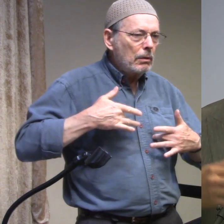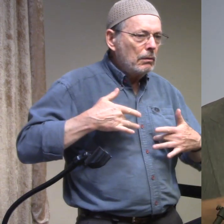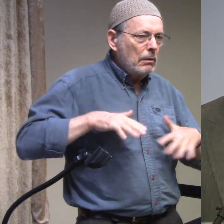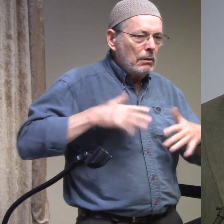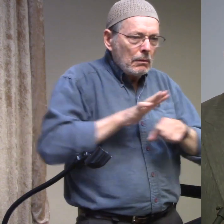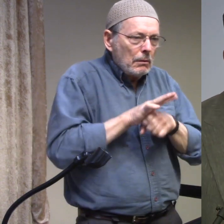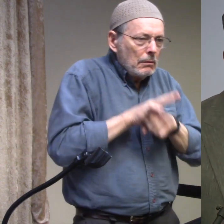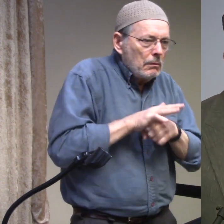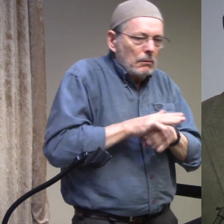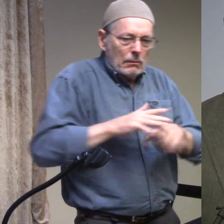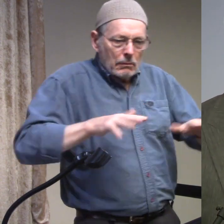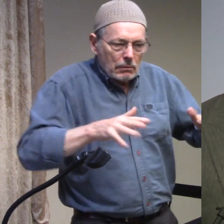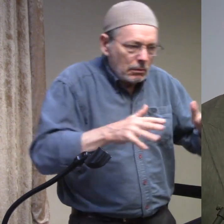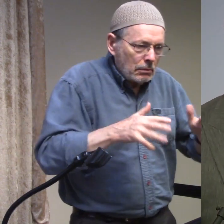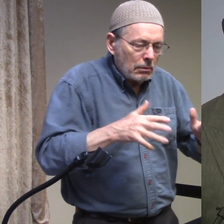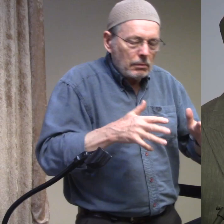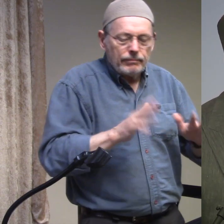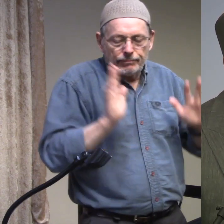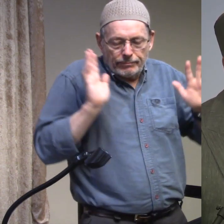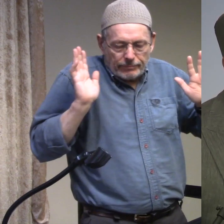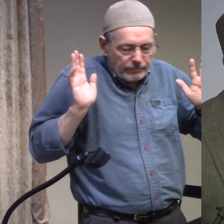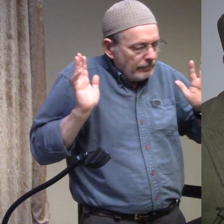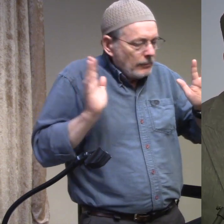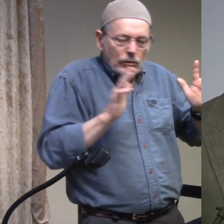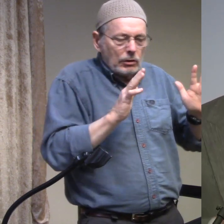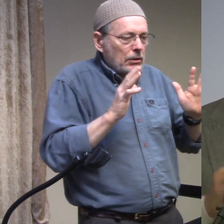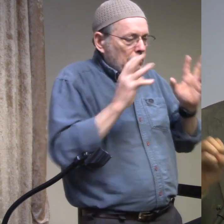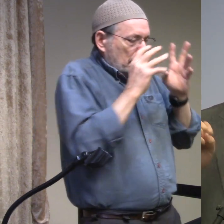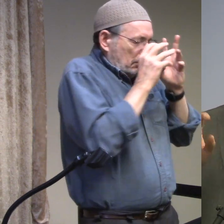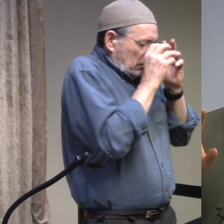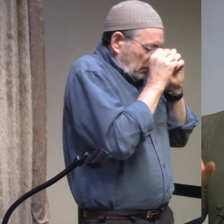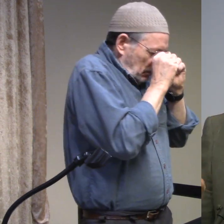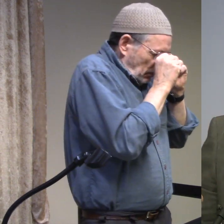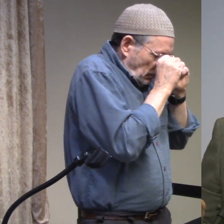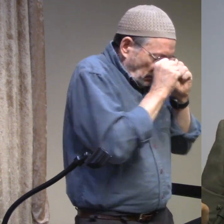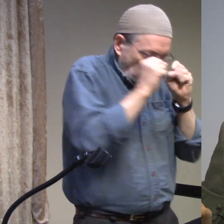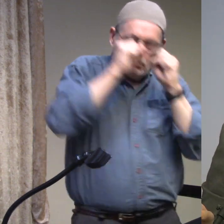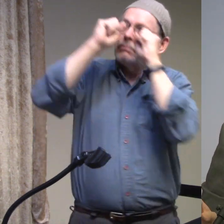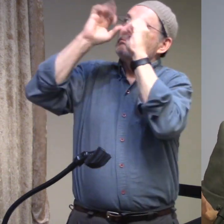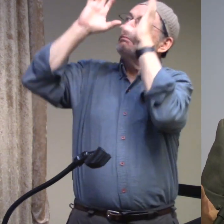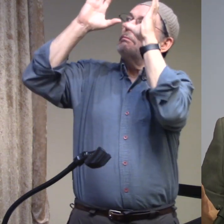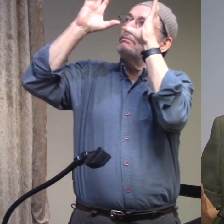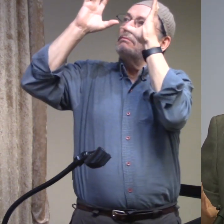close our hearts from this, our eyes and from this world, and we turn to the next world.